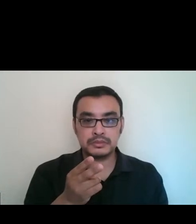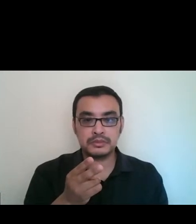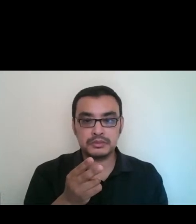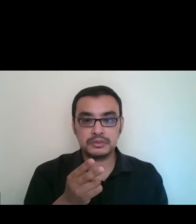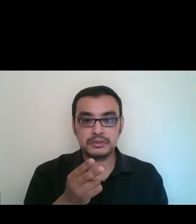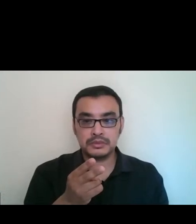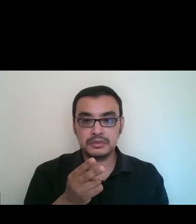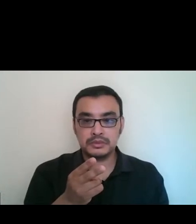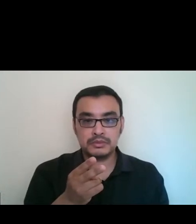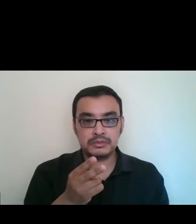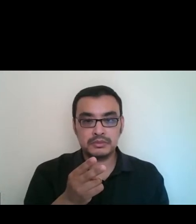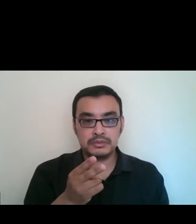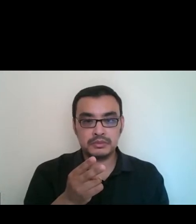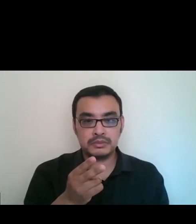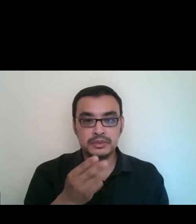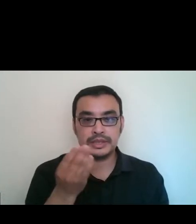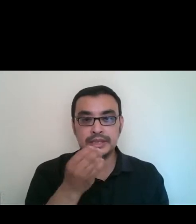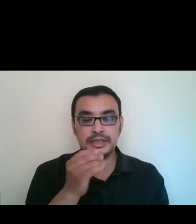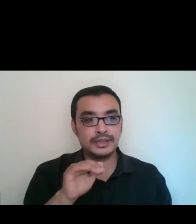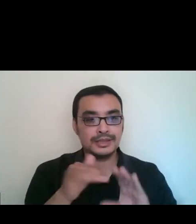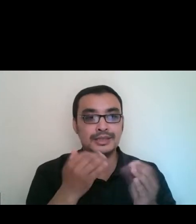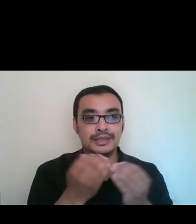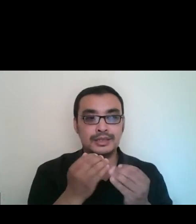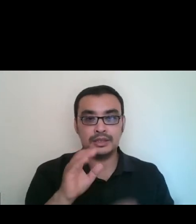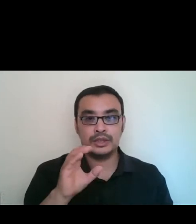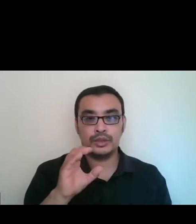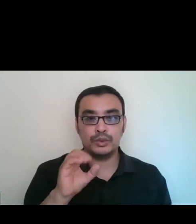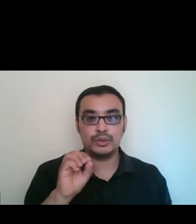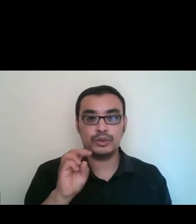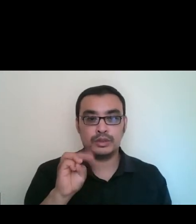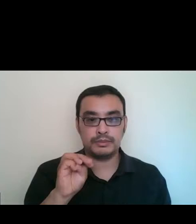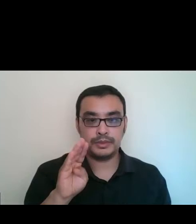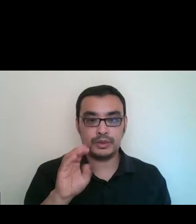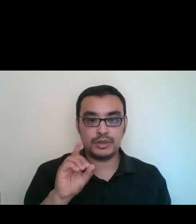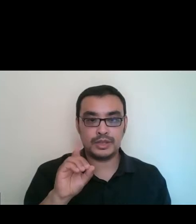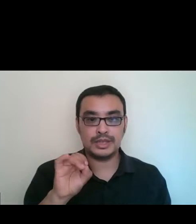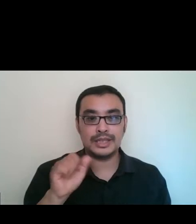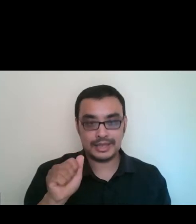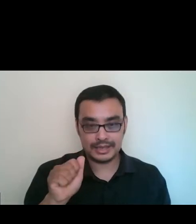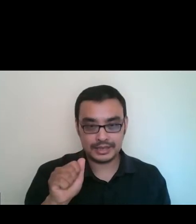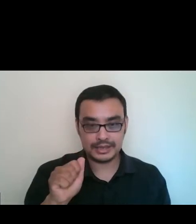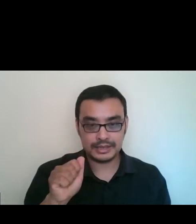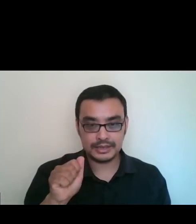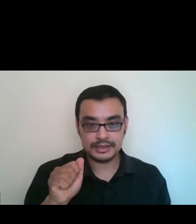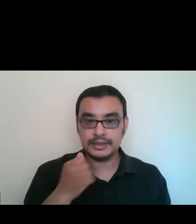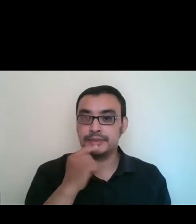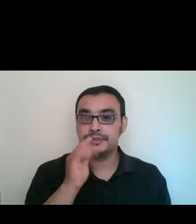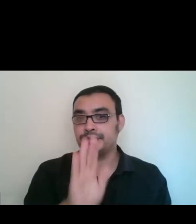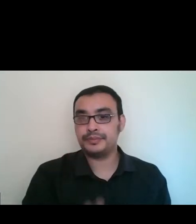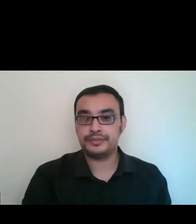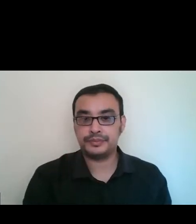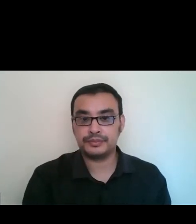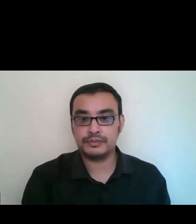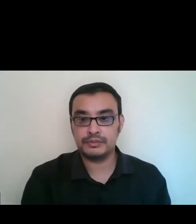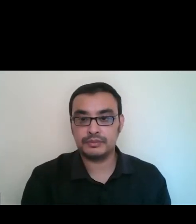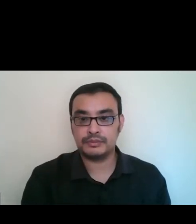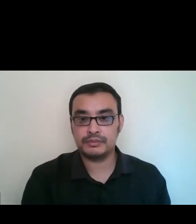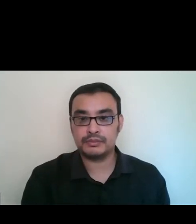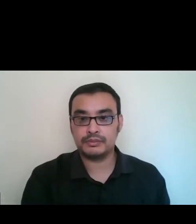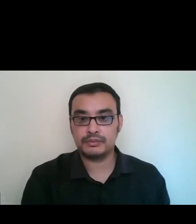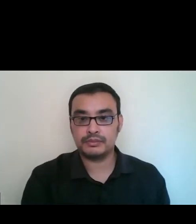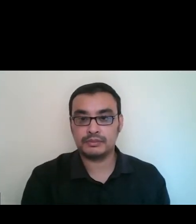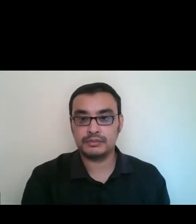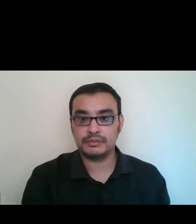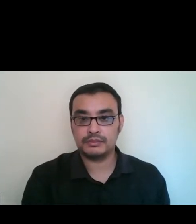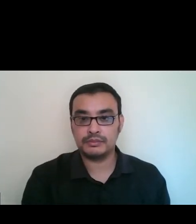sharing something about Cambodia. So feel also free to make